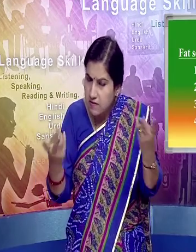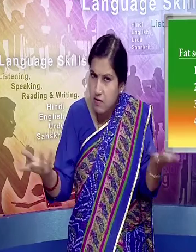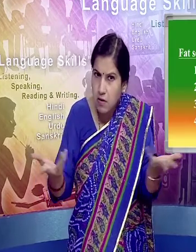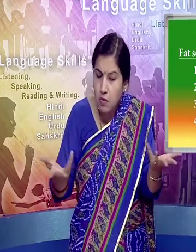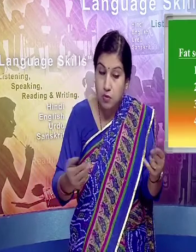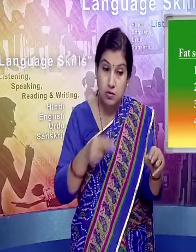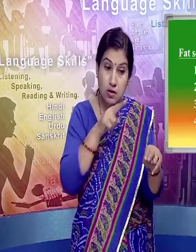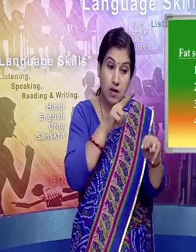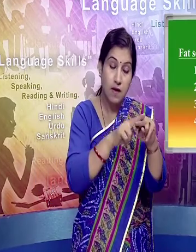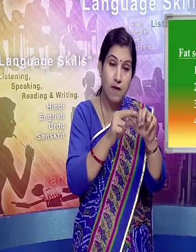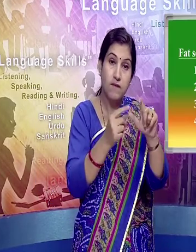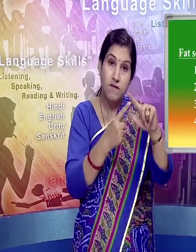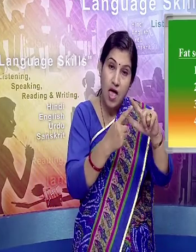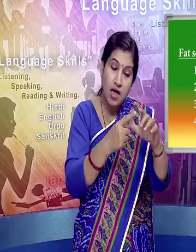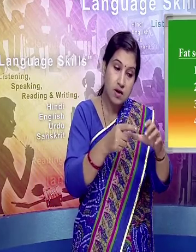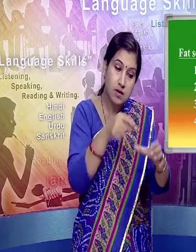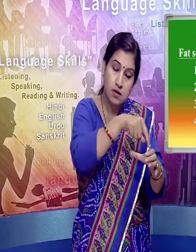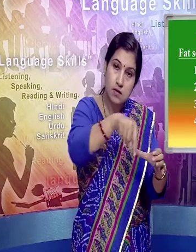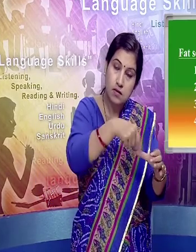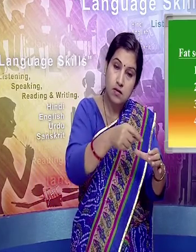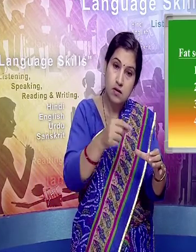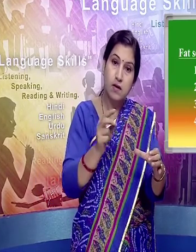Fat soluble vitamins,